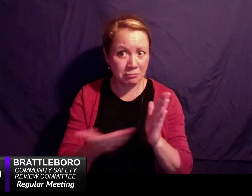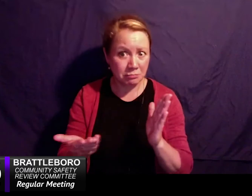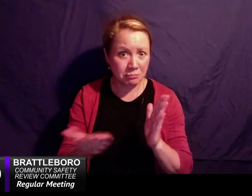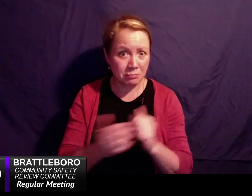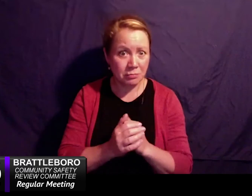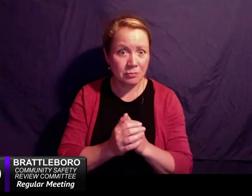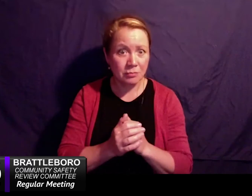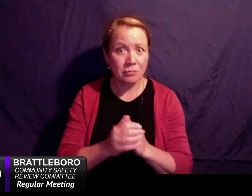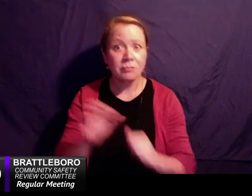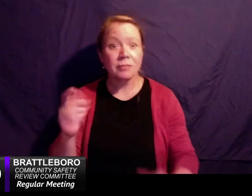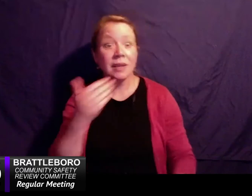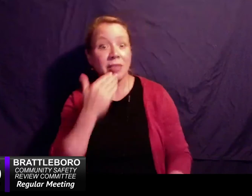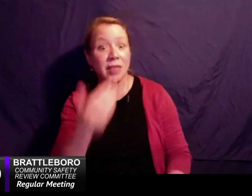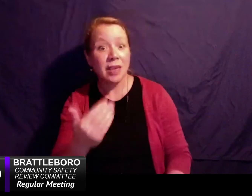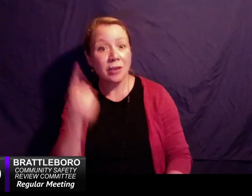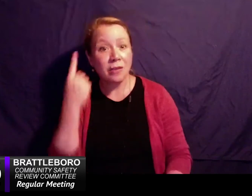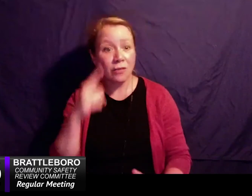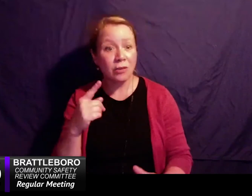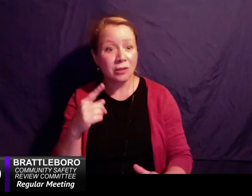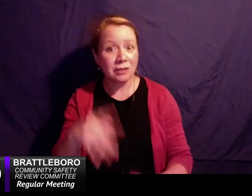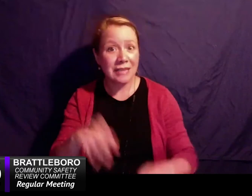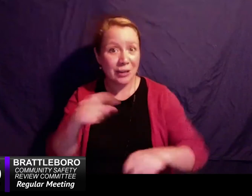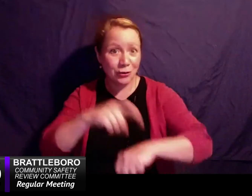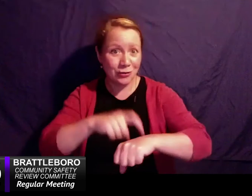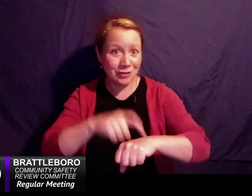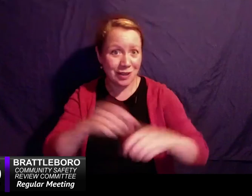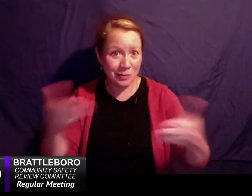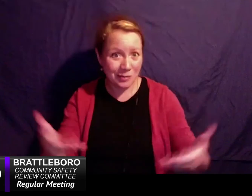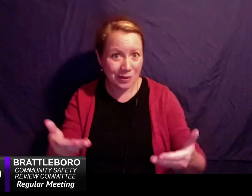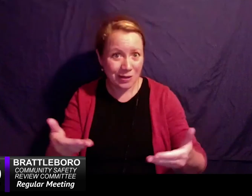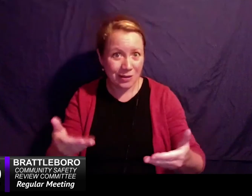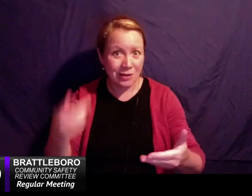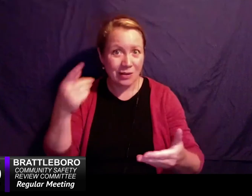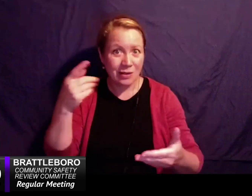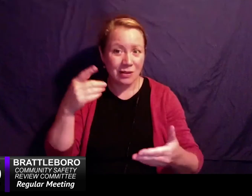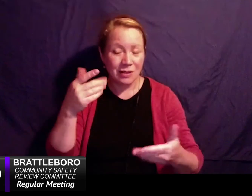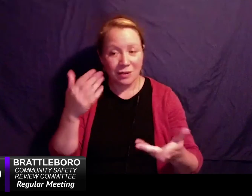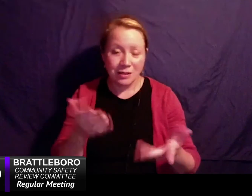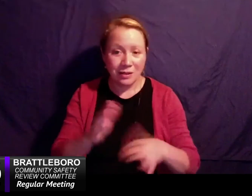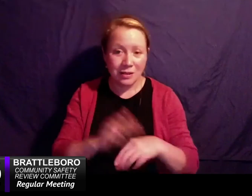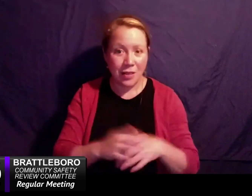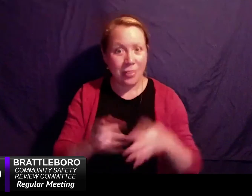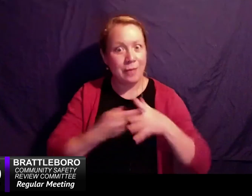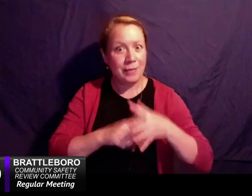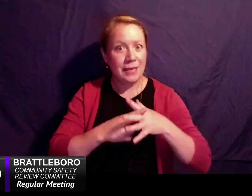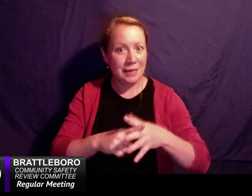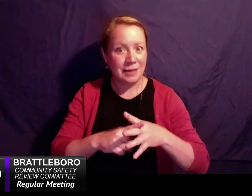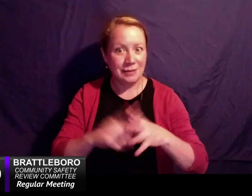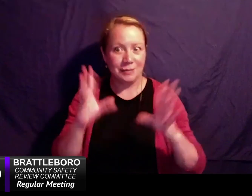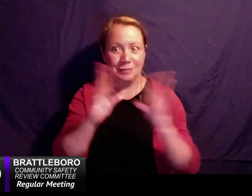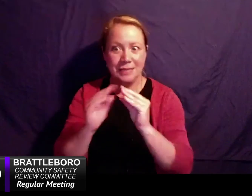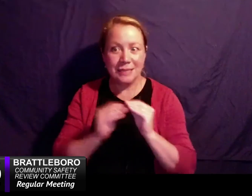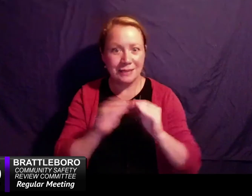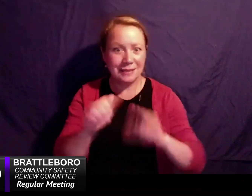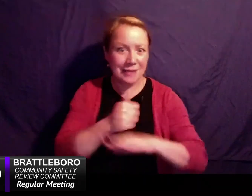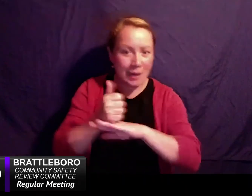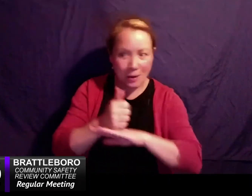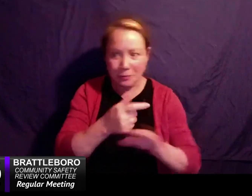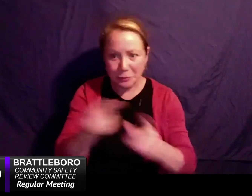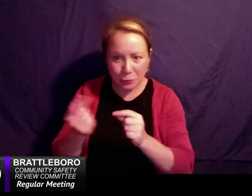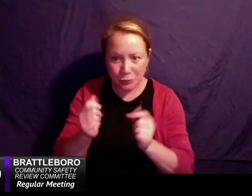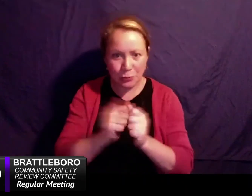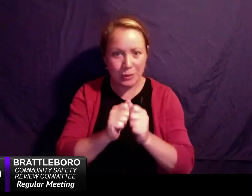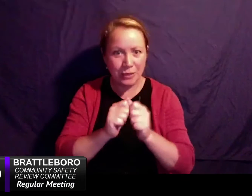Thank you all for spending this time with us on these early setup tasks. I